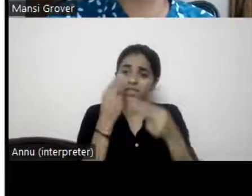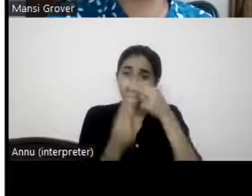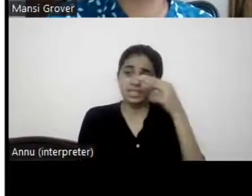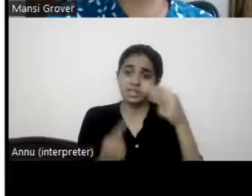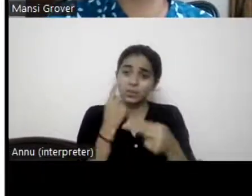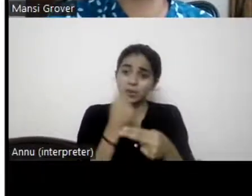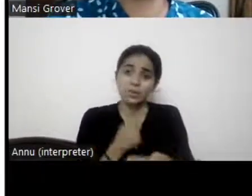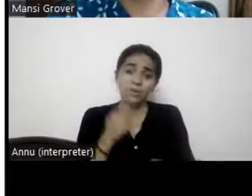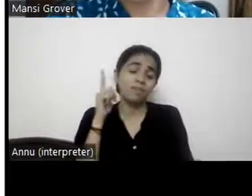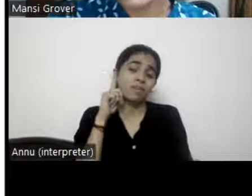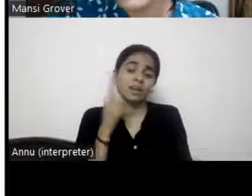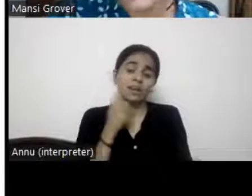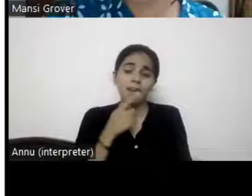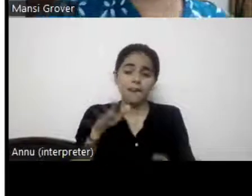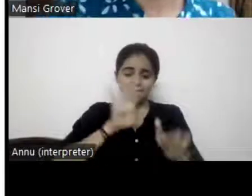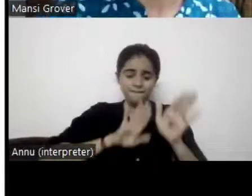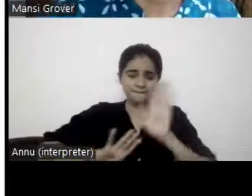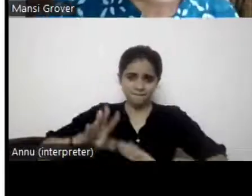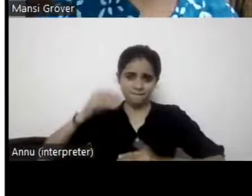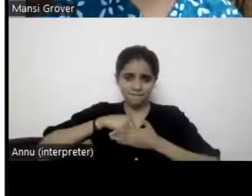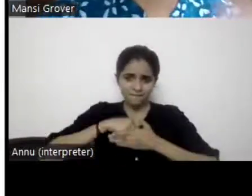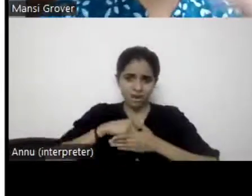deaf characters. Gulzar